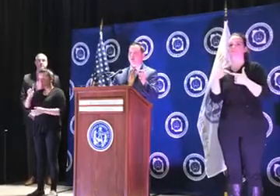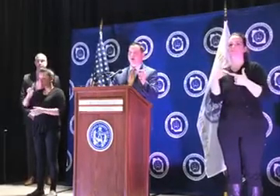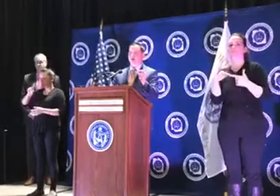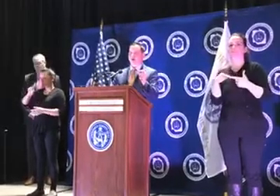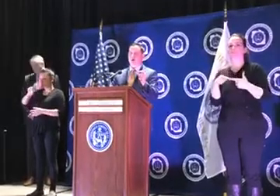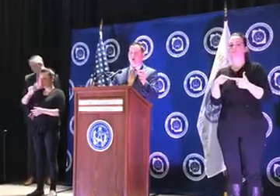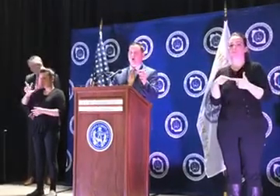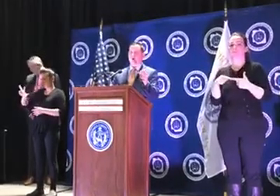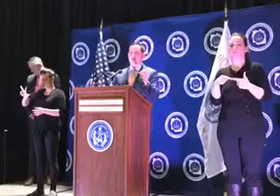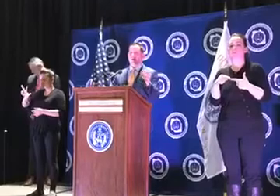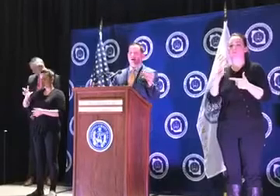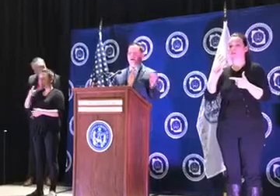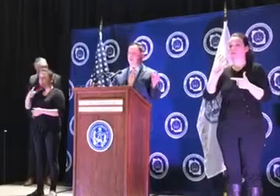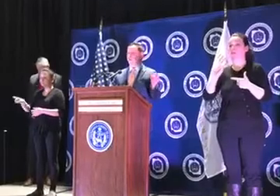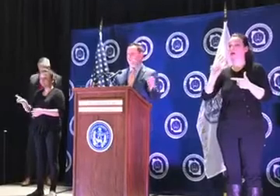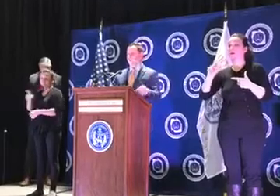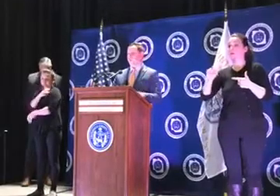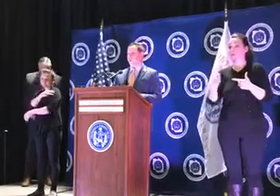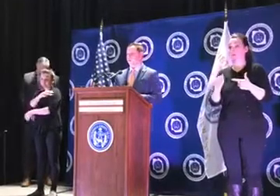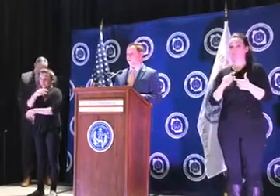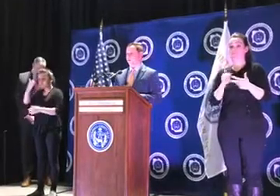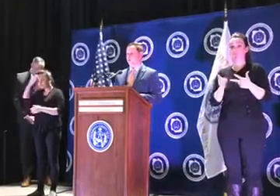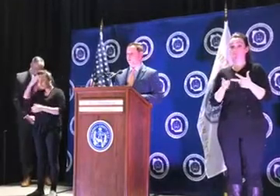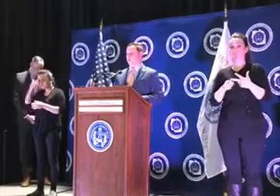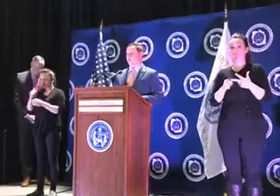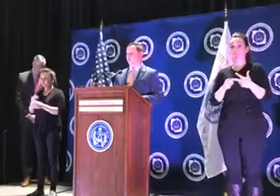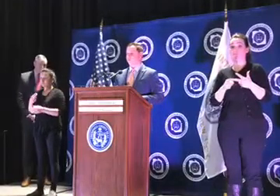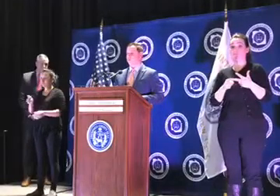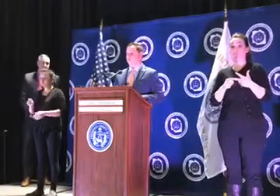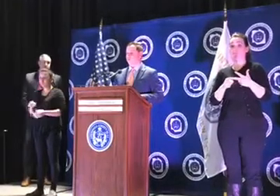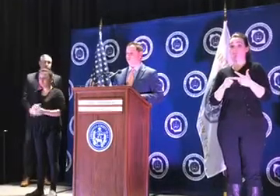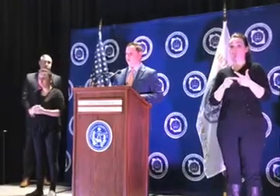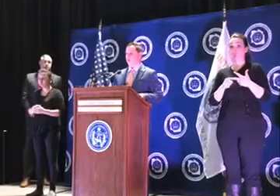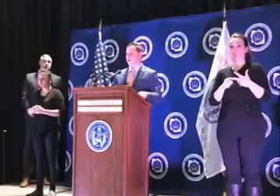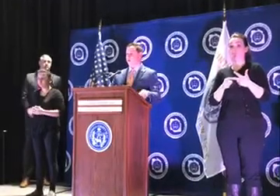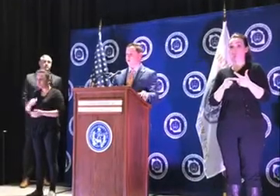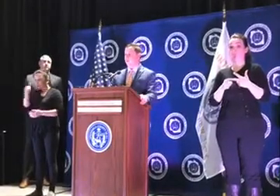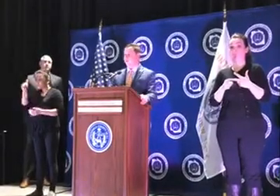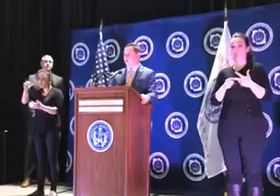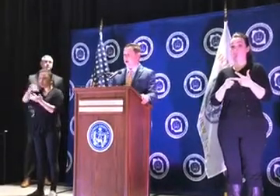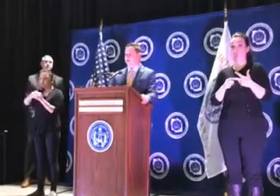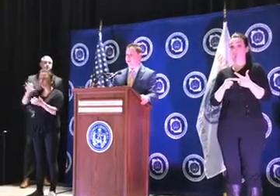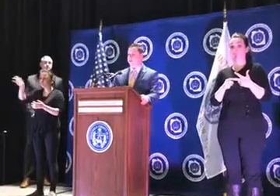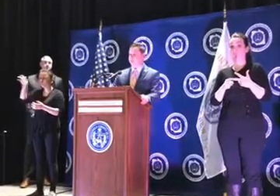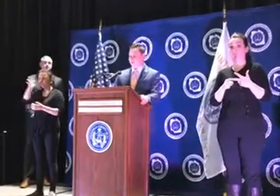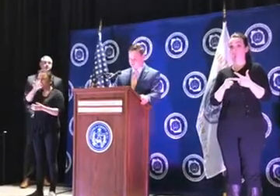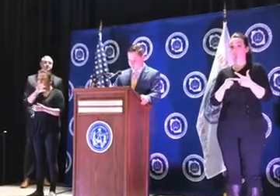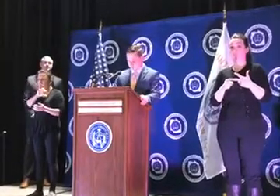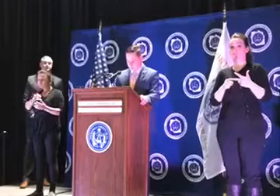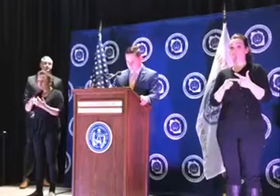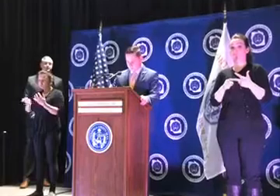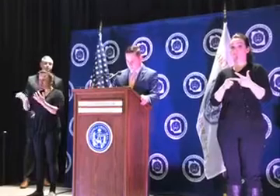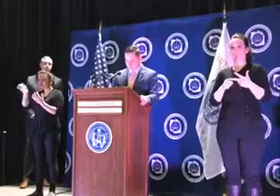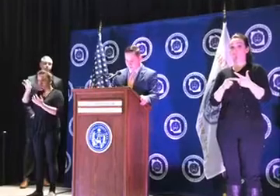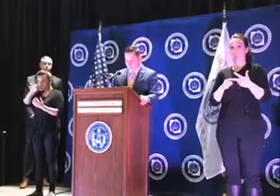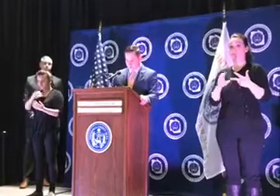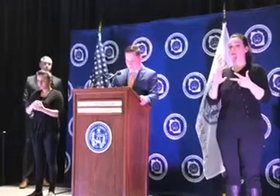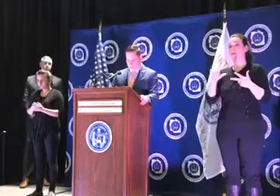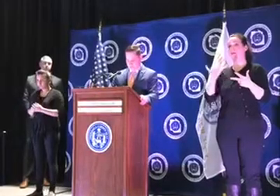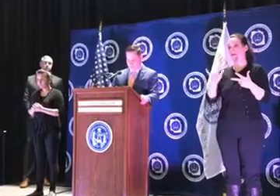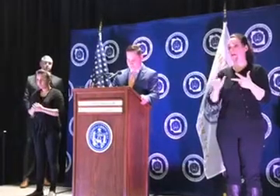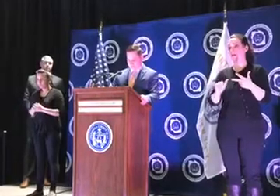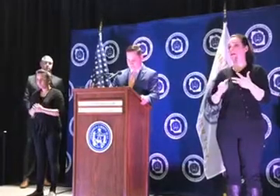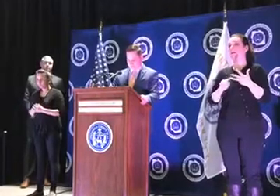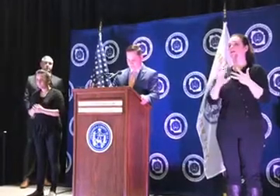be breaking down by neighborhood. That gets too close to reporting on who identities of people may be.